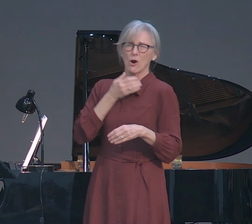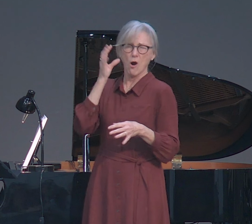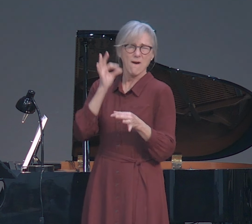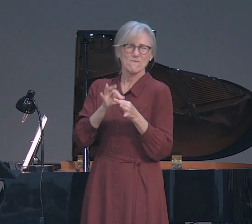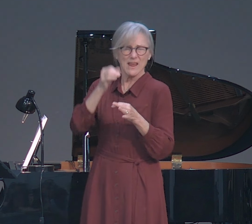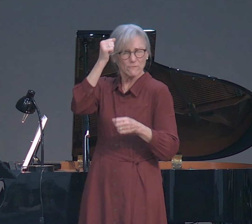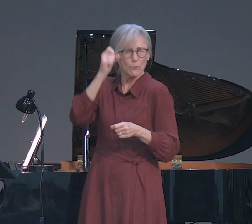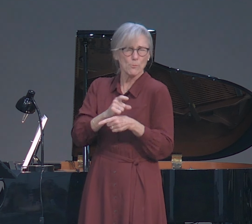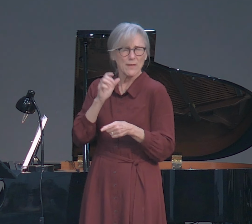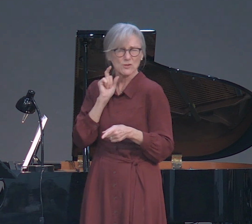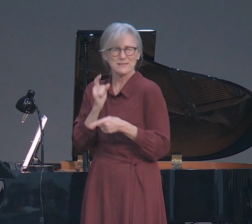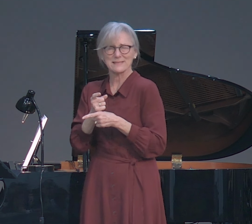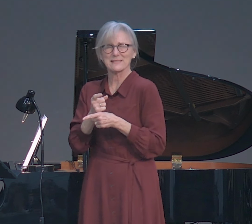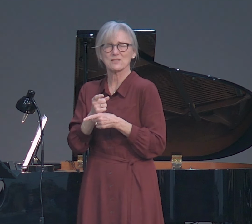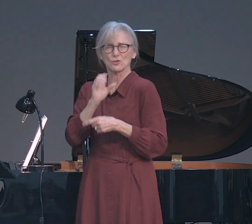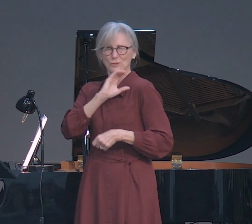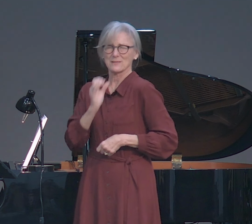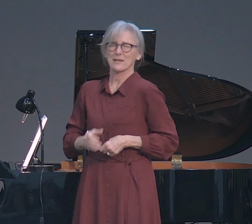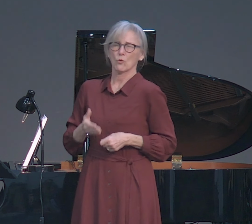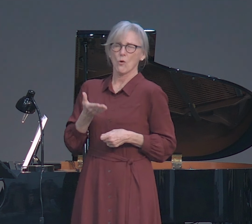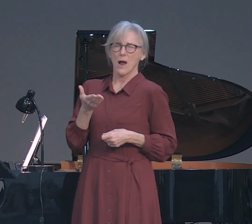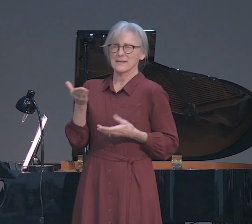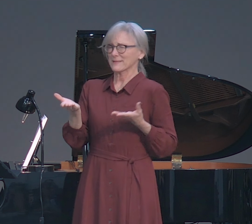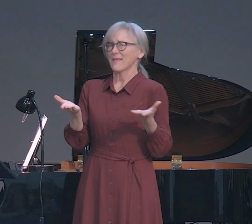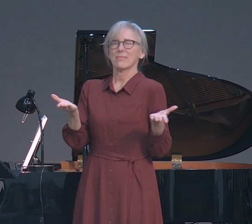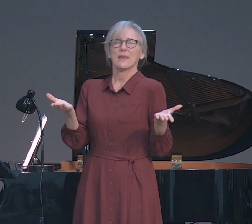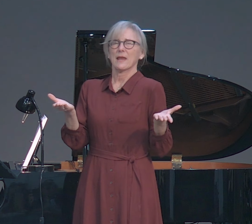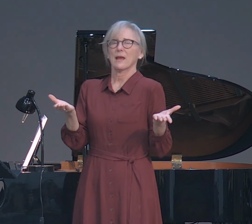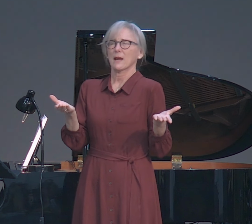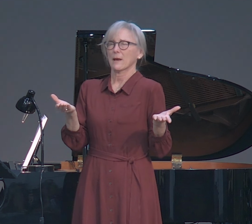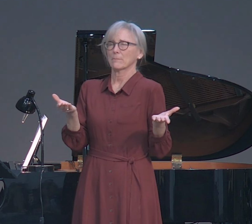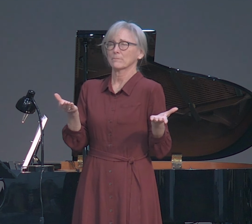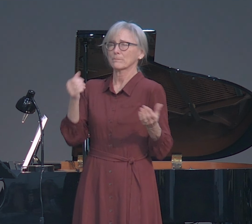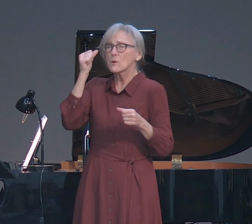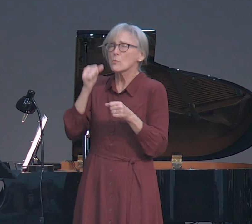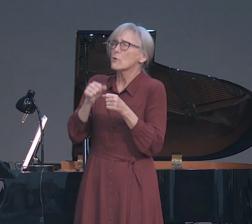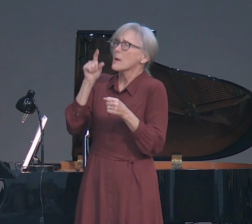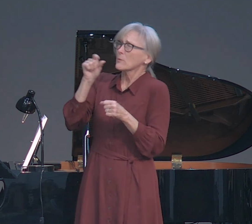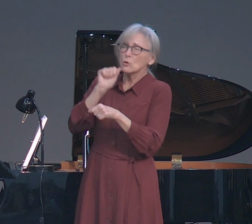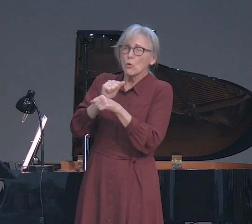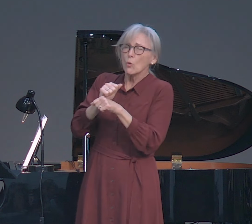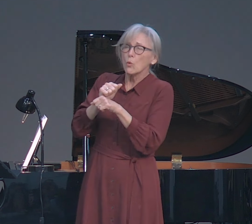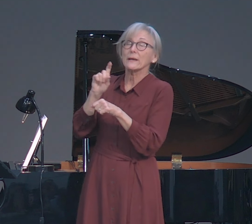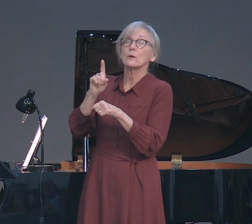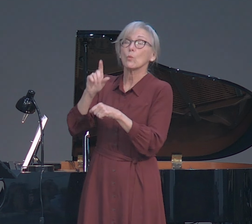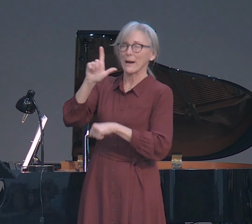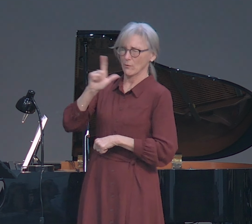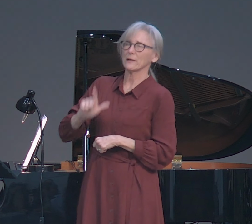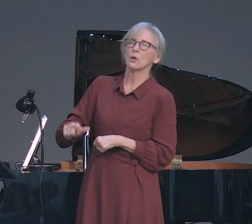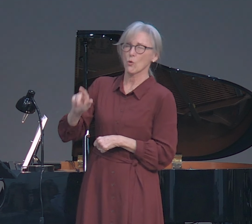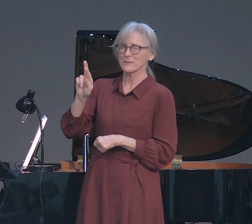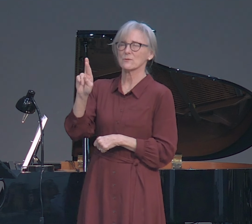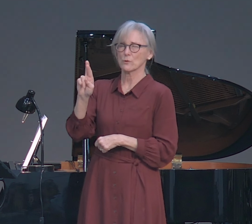in Christ who are there. And we also remember that You're at work in Lawrence through Redemption Hill Church